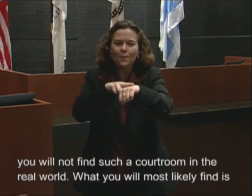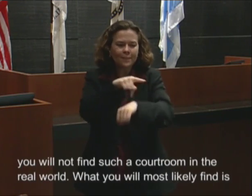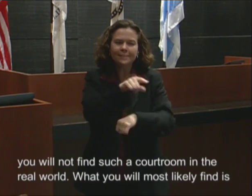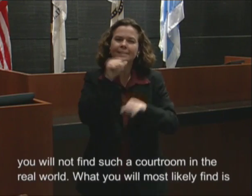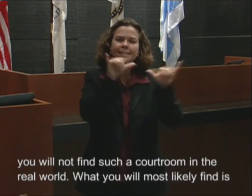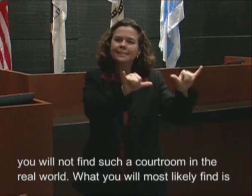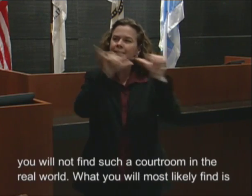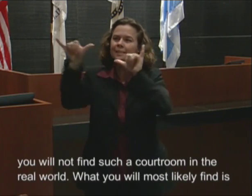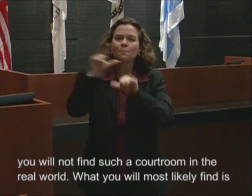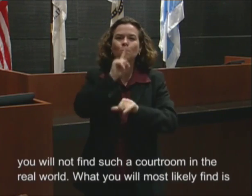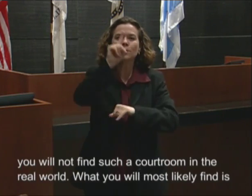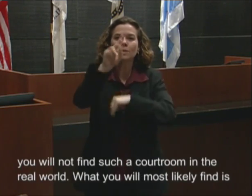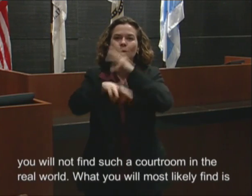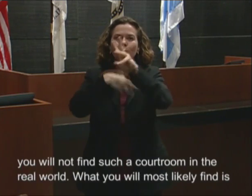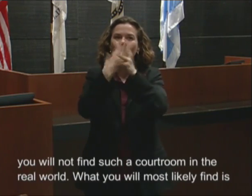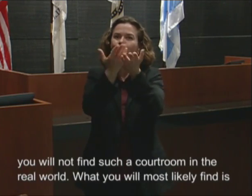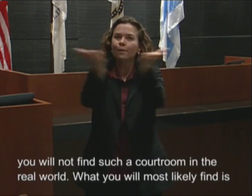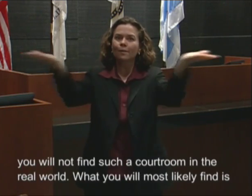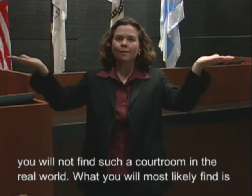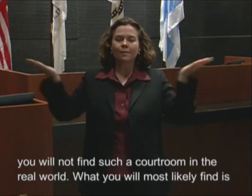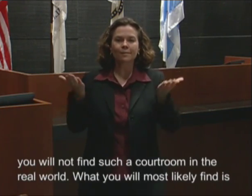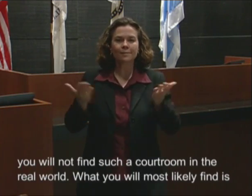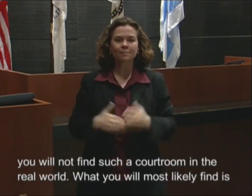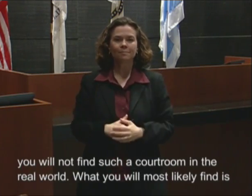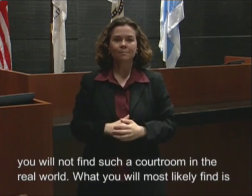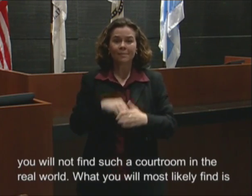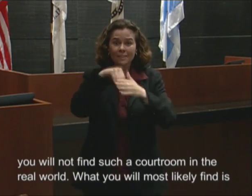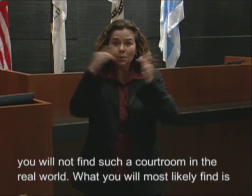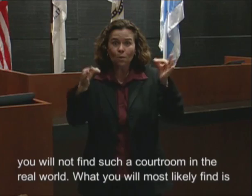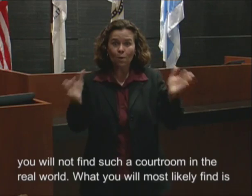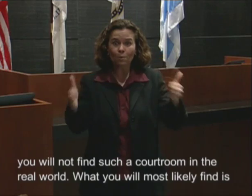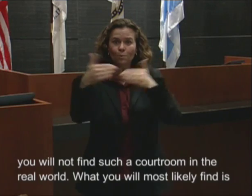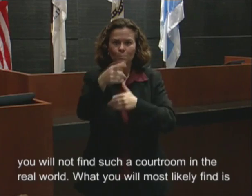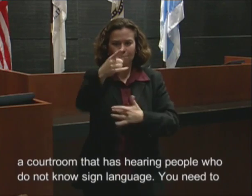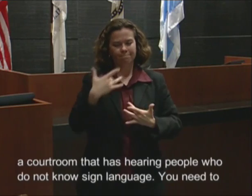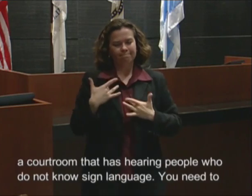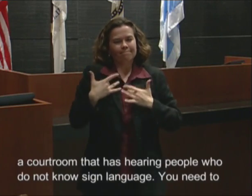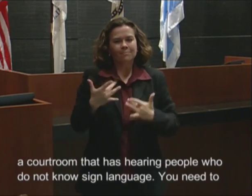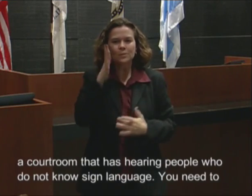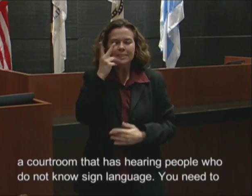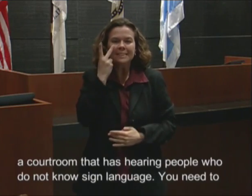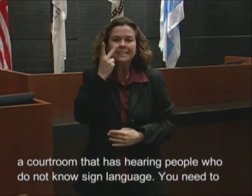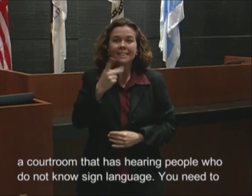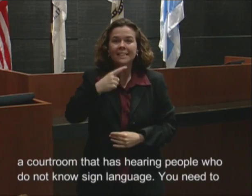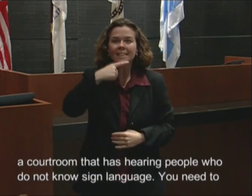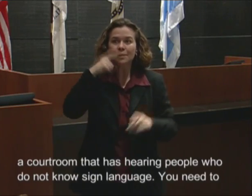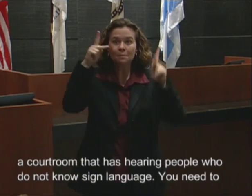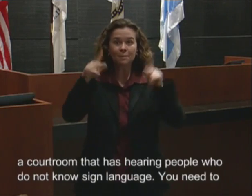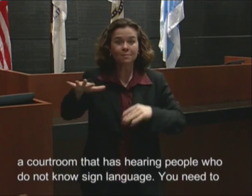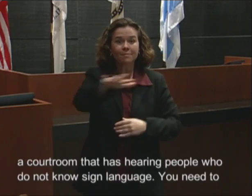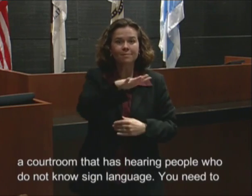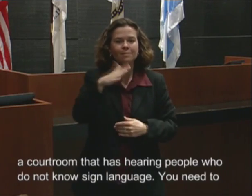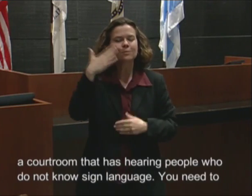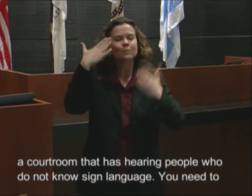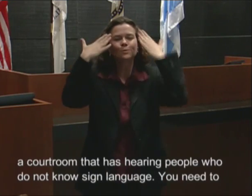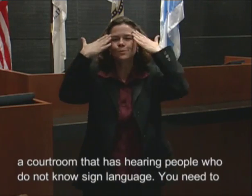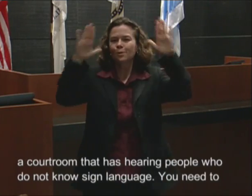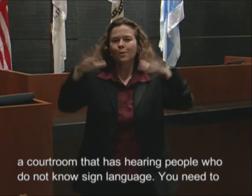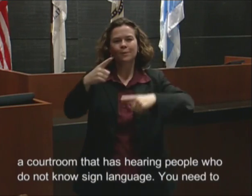not find such a courtroom in the real world. What you will most likely find is a courtroom that has hearing people who do not know